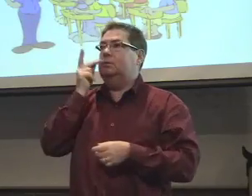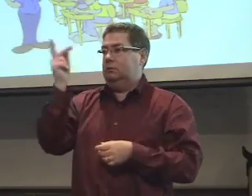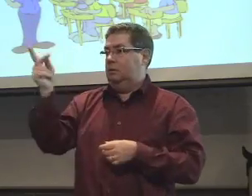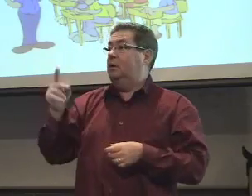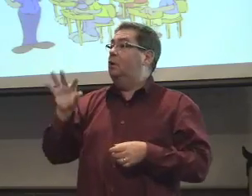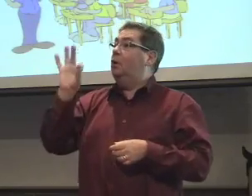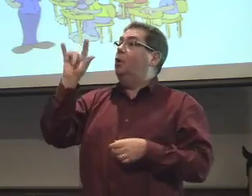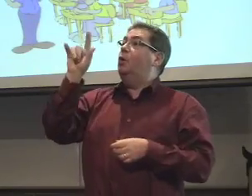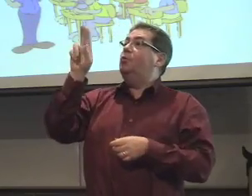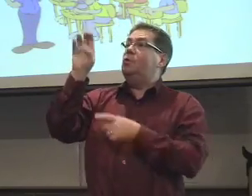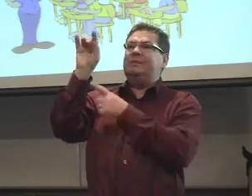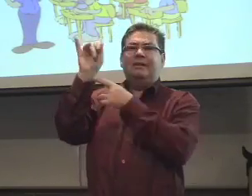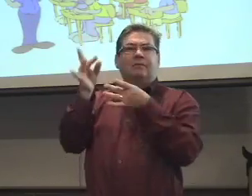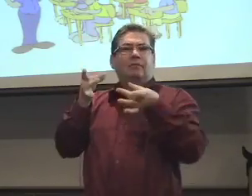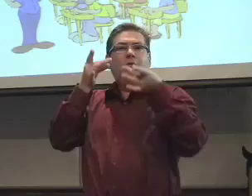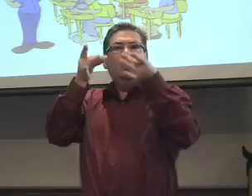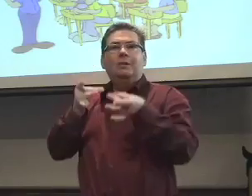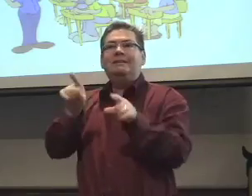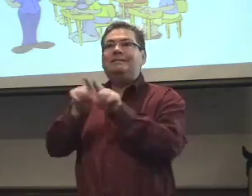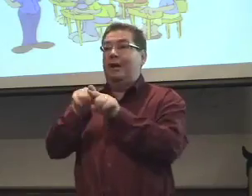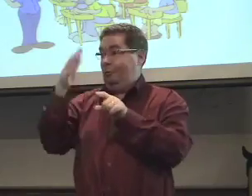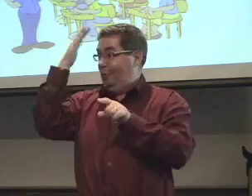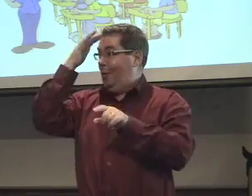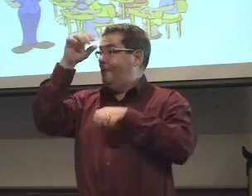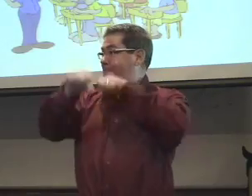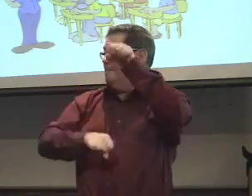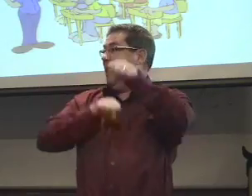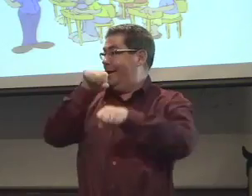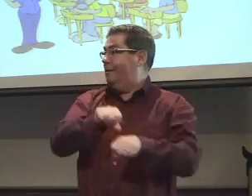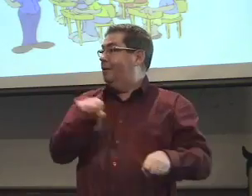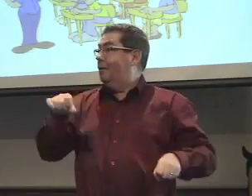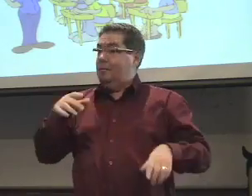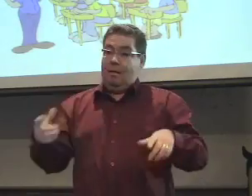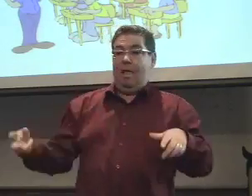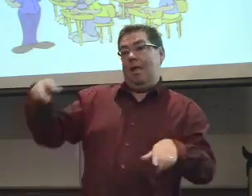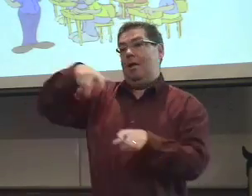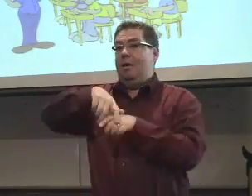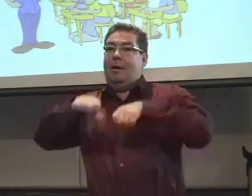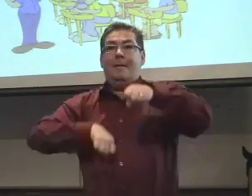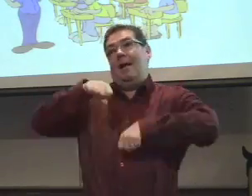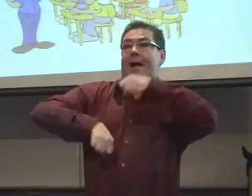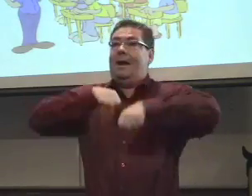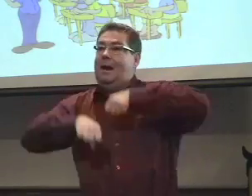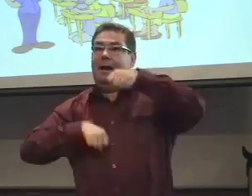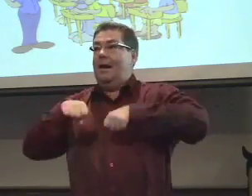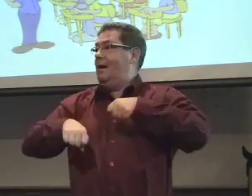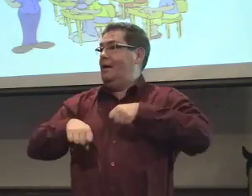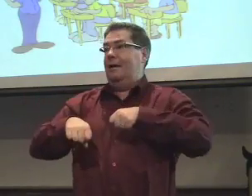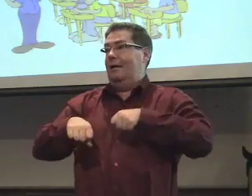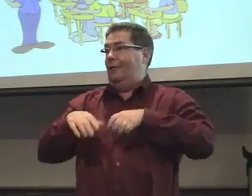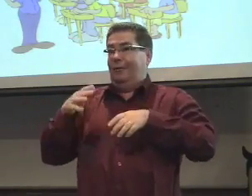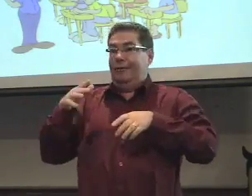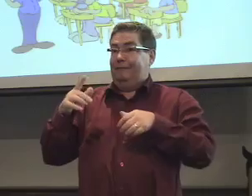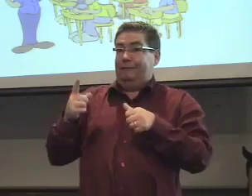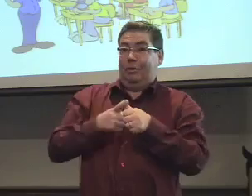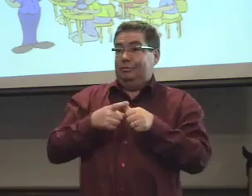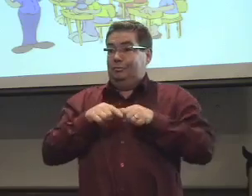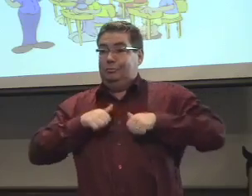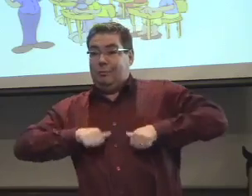Fluency in reading is like riding a bike. You don't just hop on a bike and pedal away when you're little. You get on, you